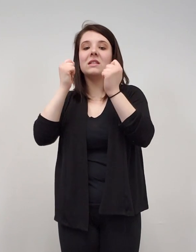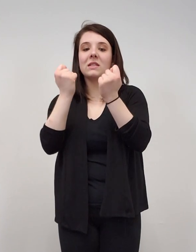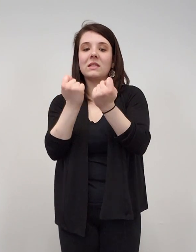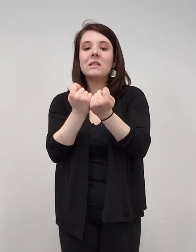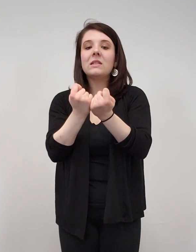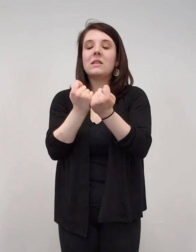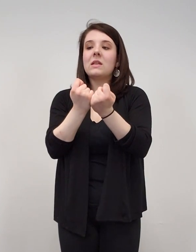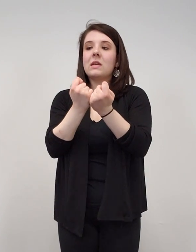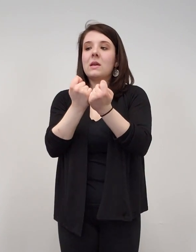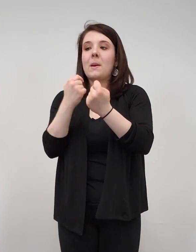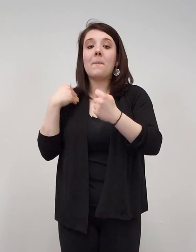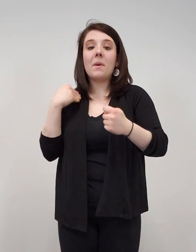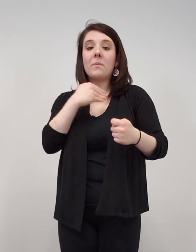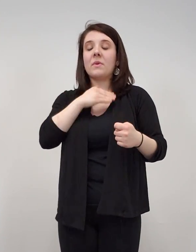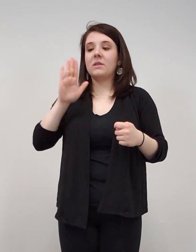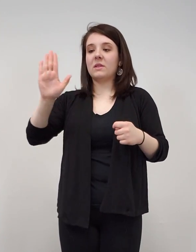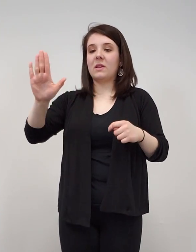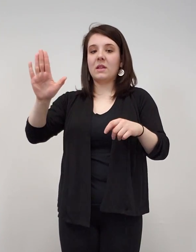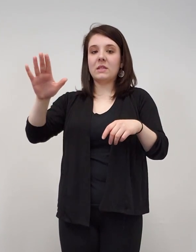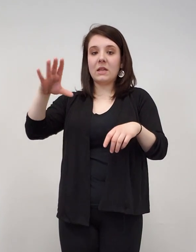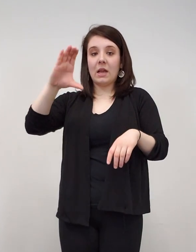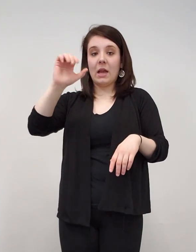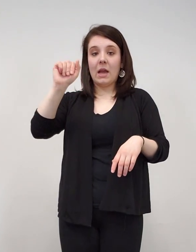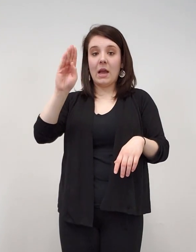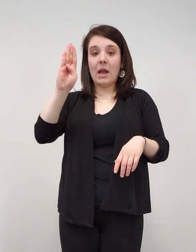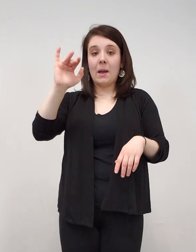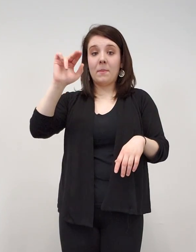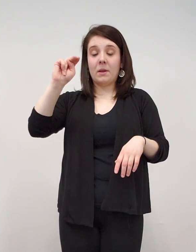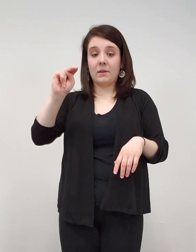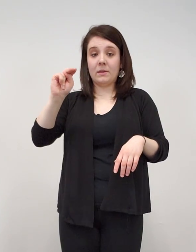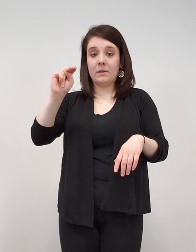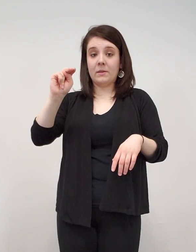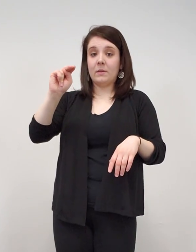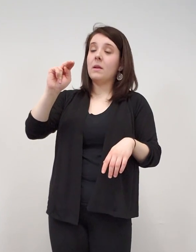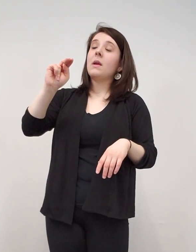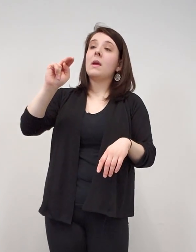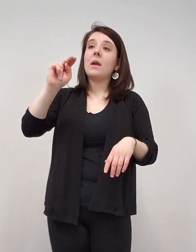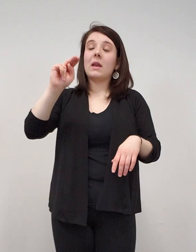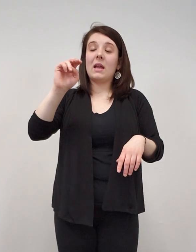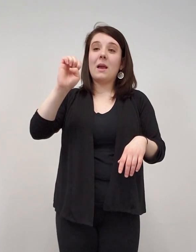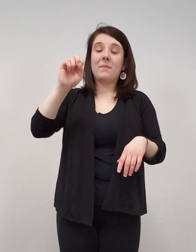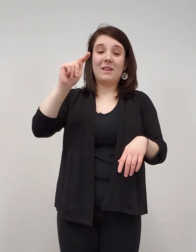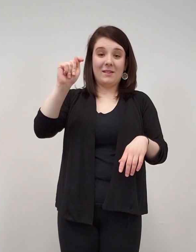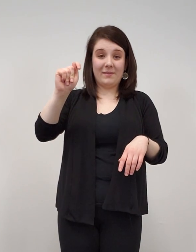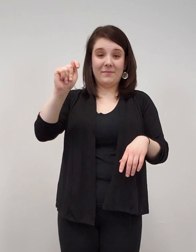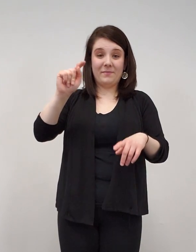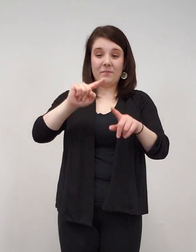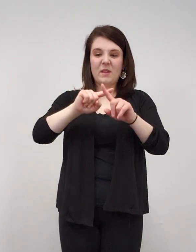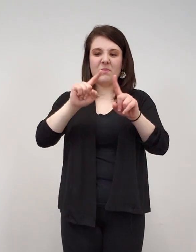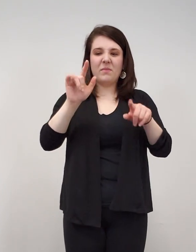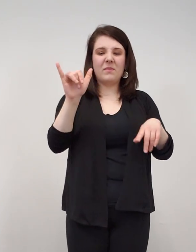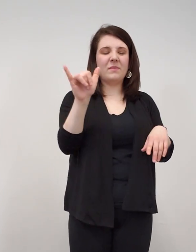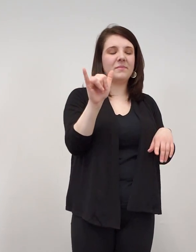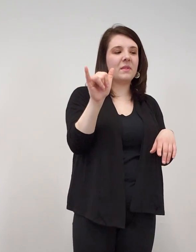scandalous members of his presidential cabinet. Harry Doherty and Albert Fall were involved in